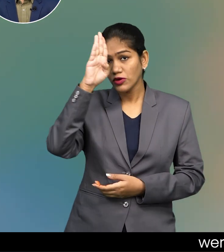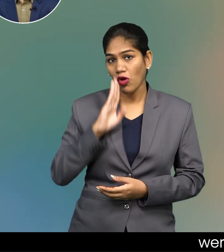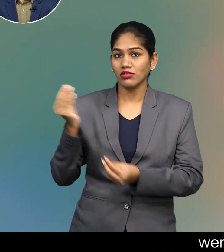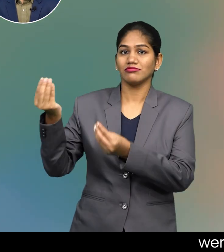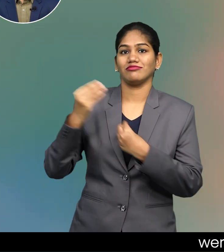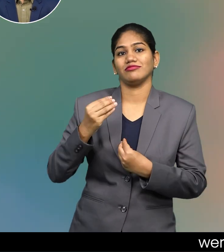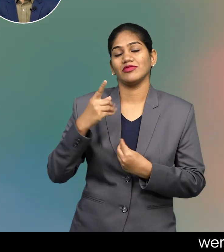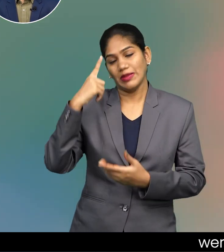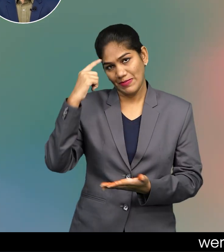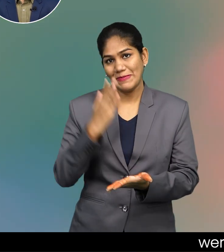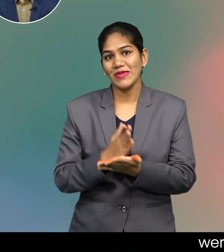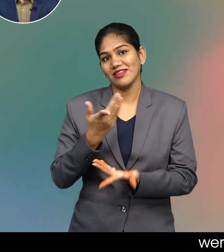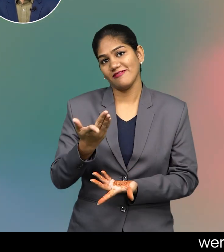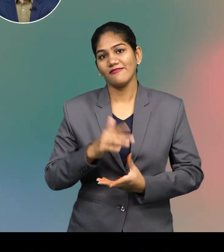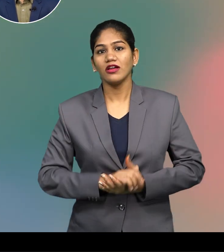God.